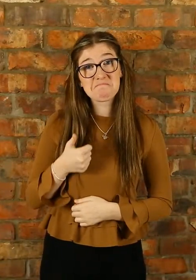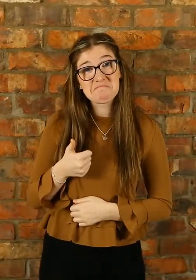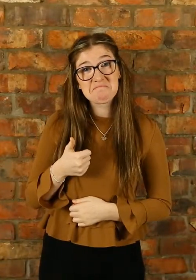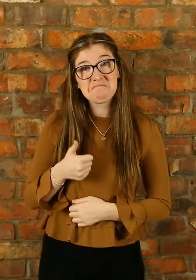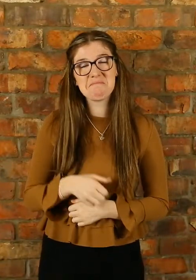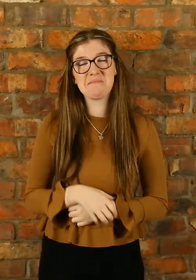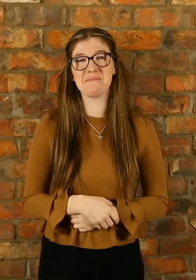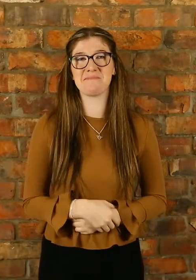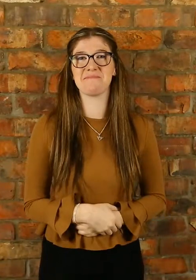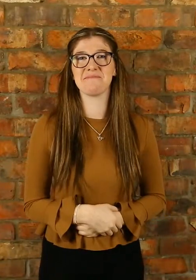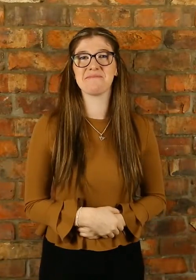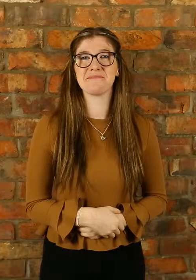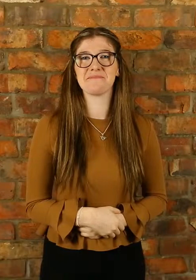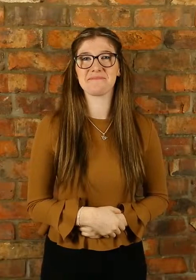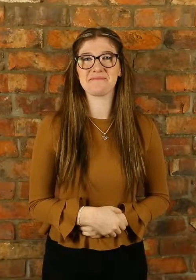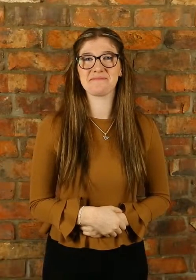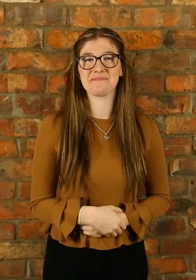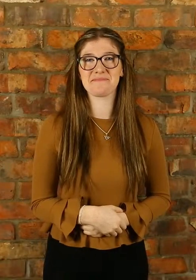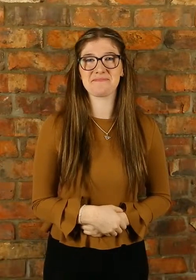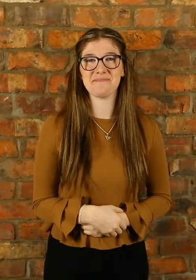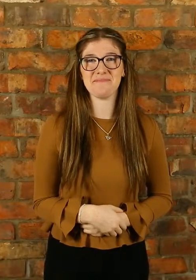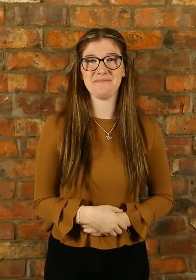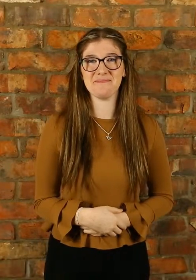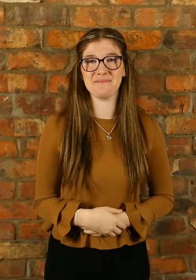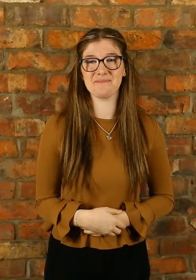I hope you all feel confident doing the alphabet.